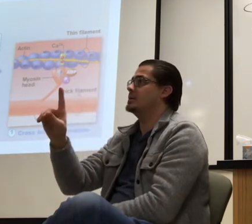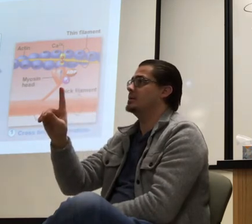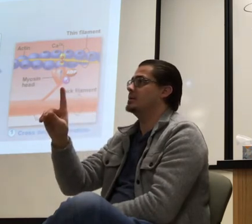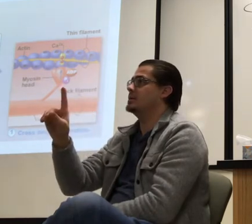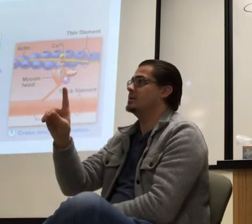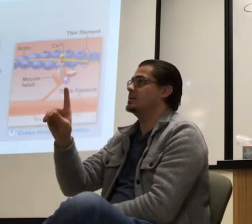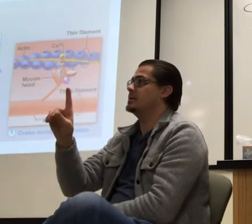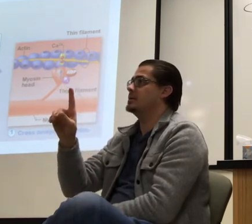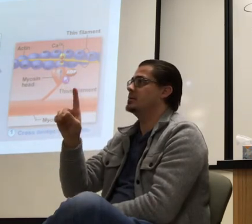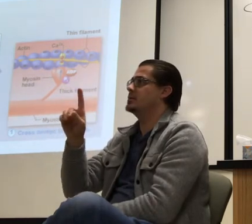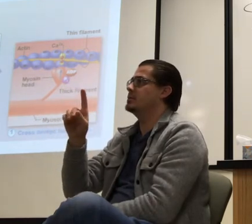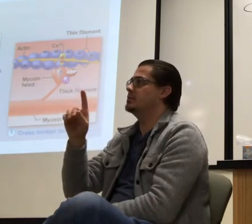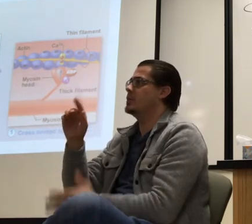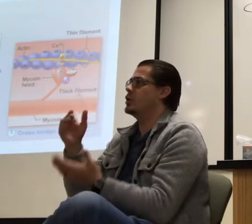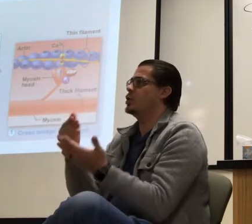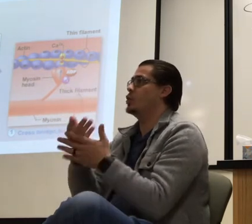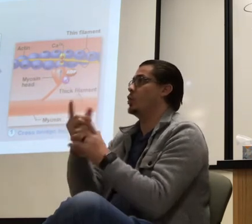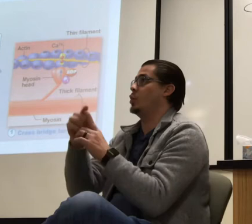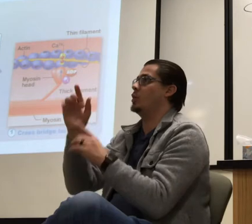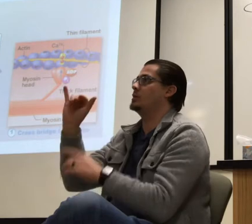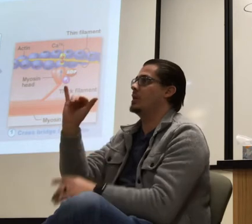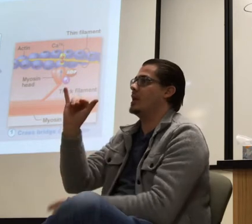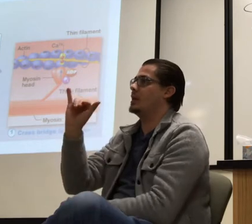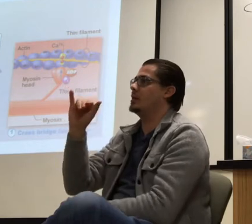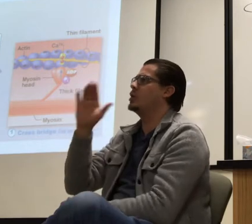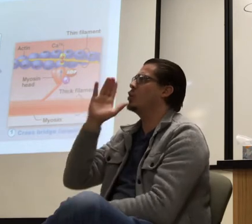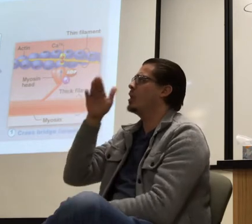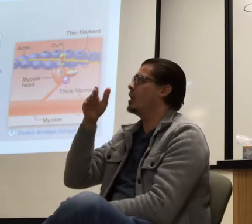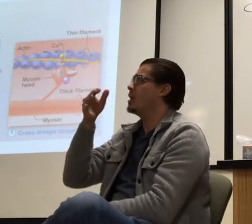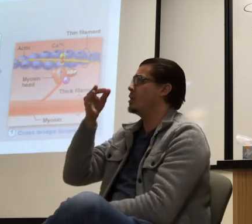ready to do work. Okay, it's like you're about to release